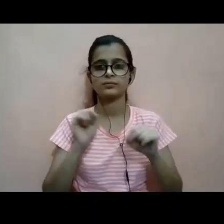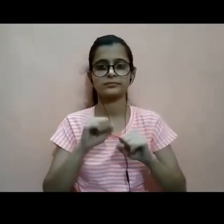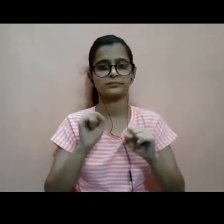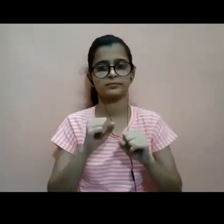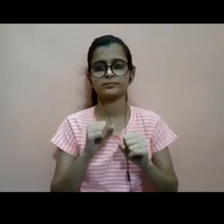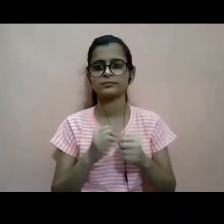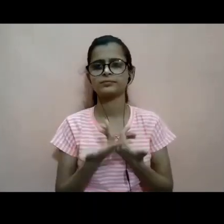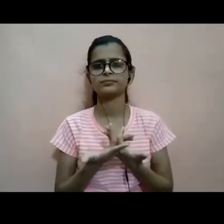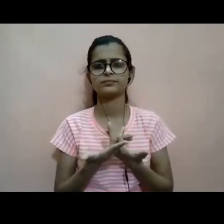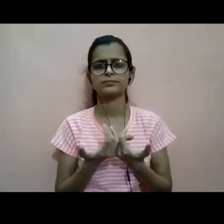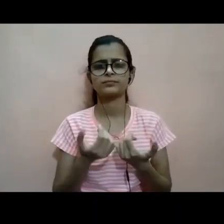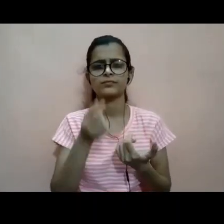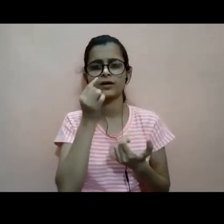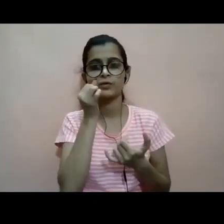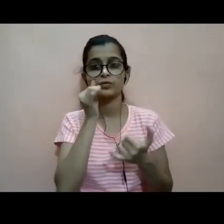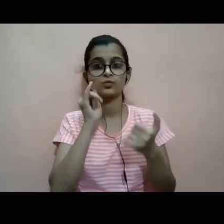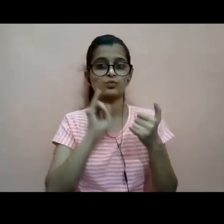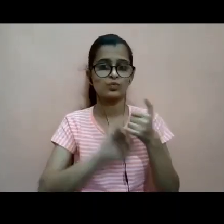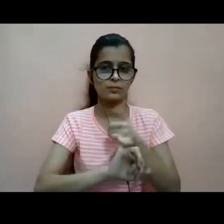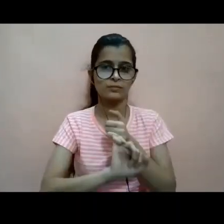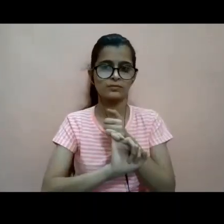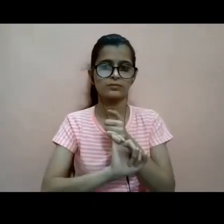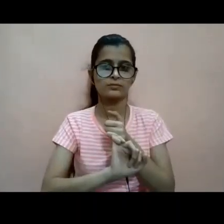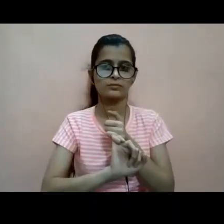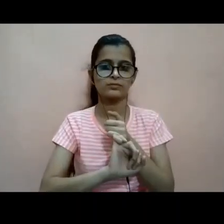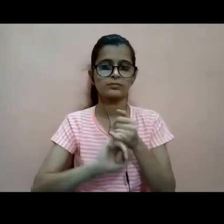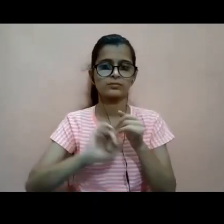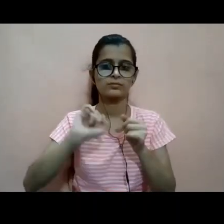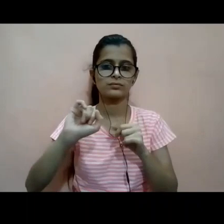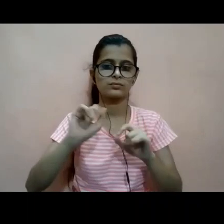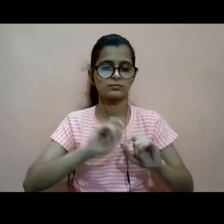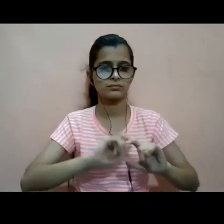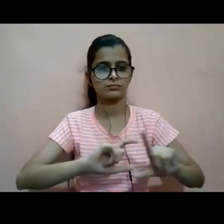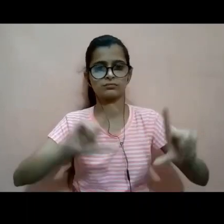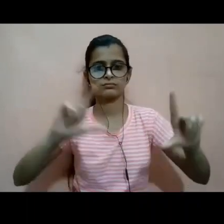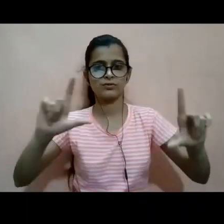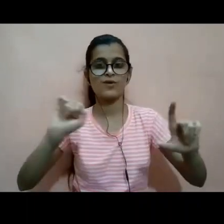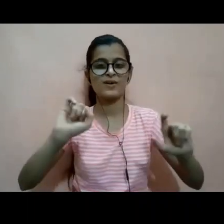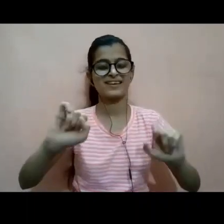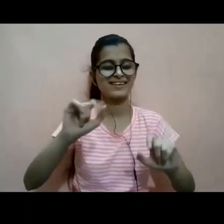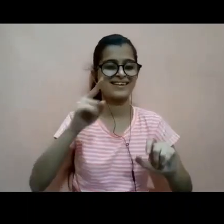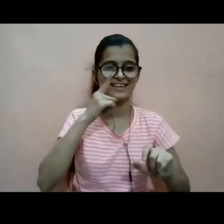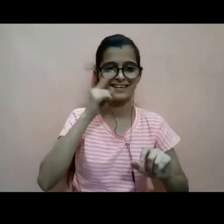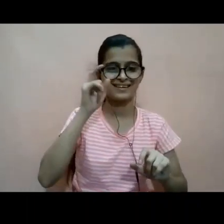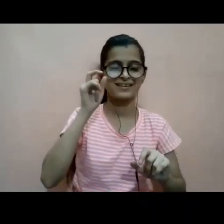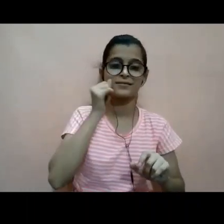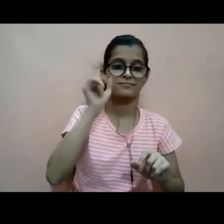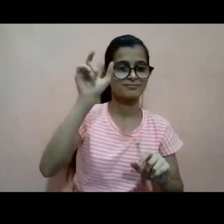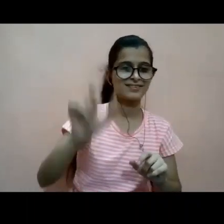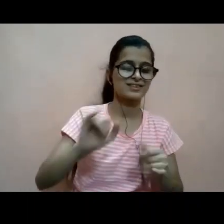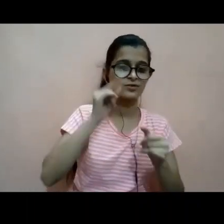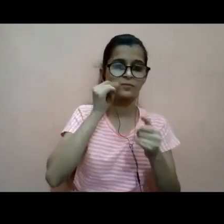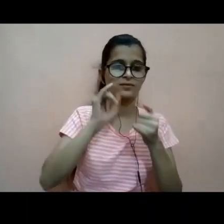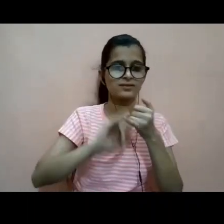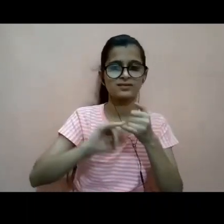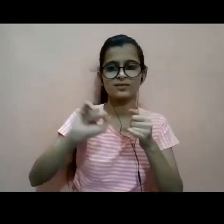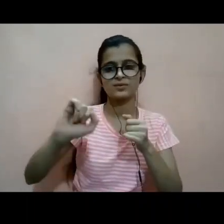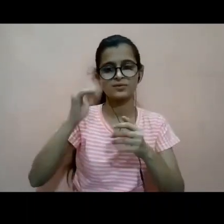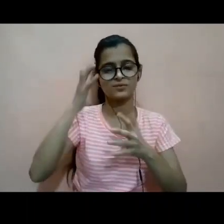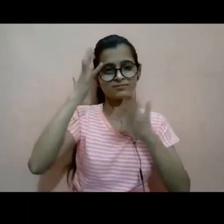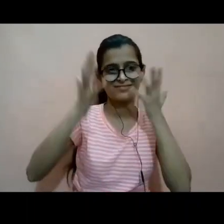Because Someshwar has put his video on for a while, so I think he's worried about the time. And So